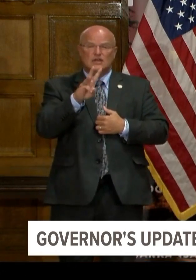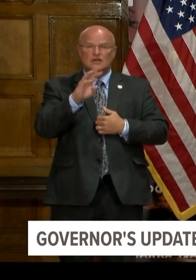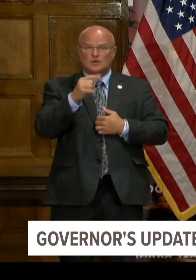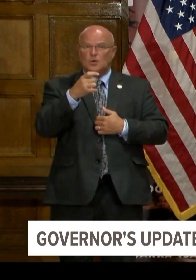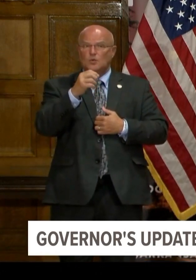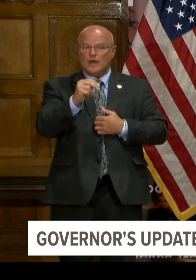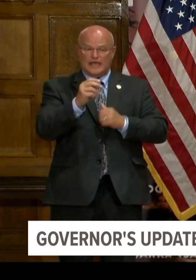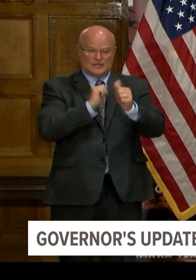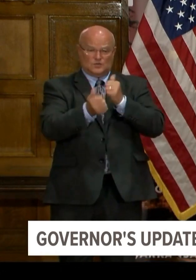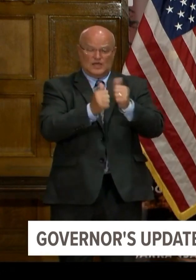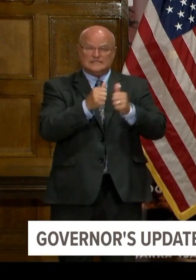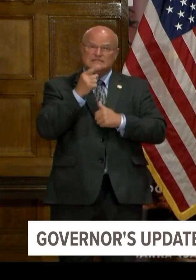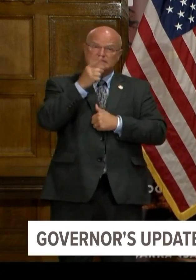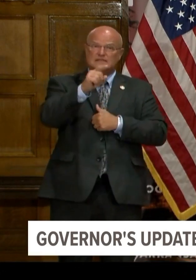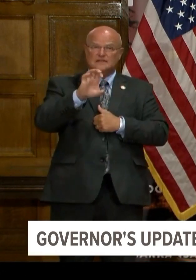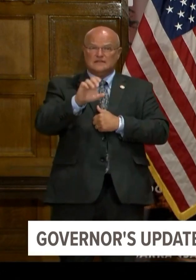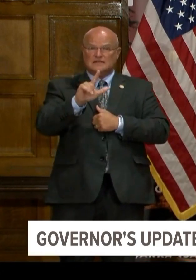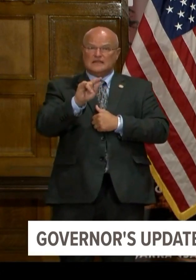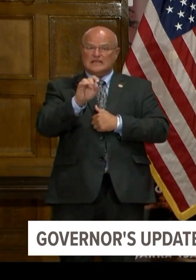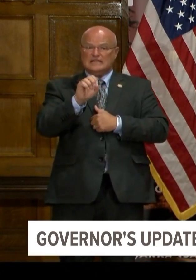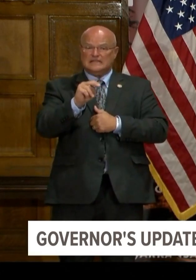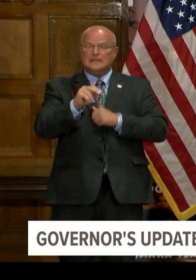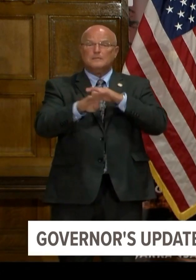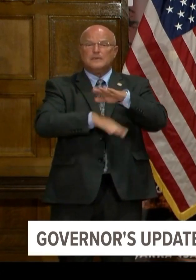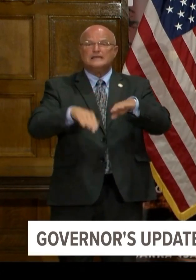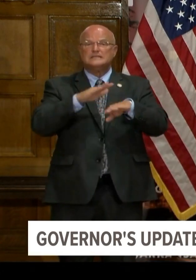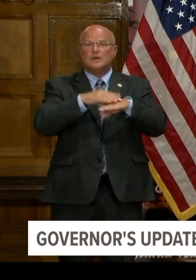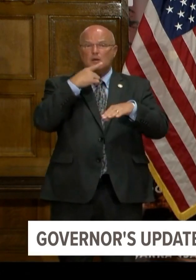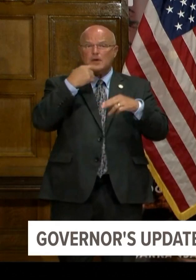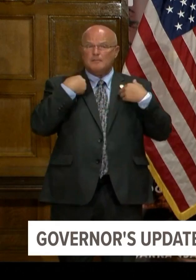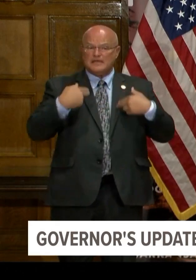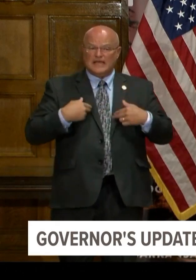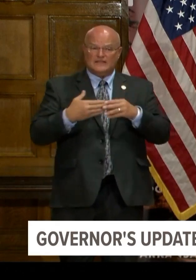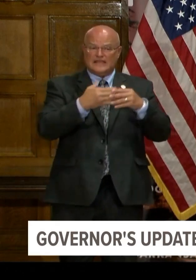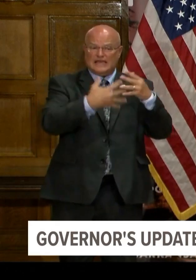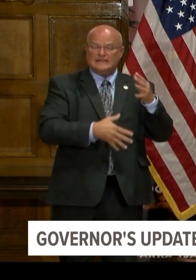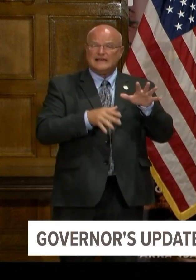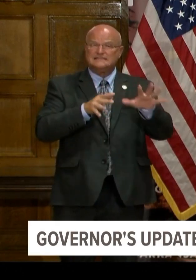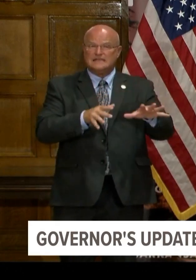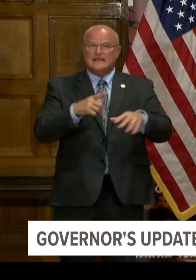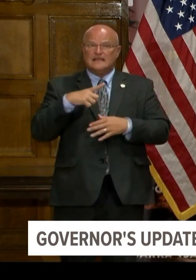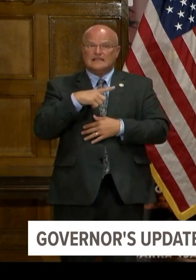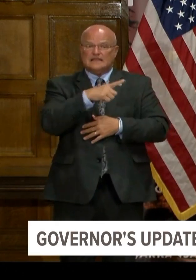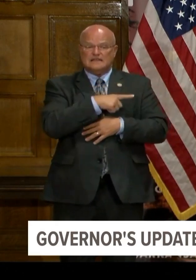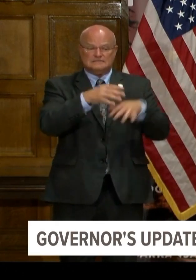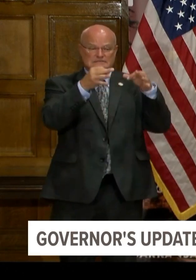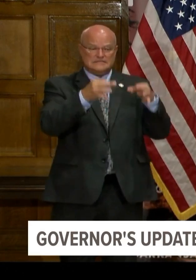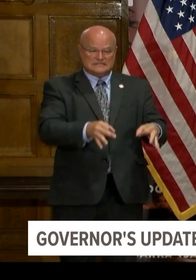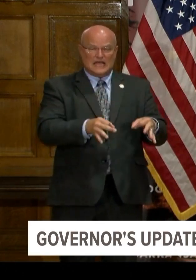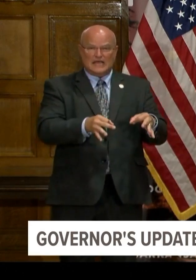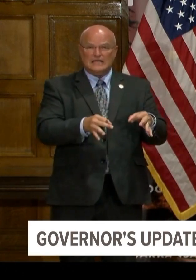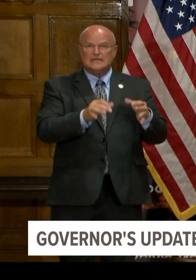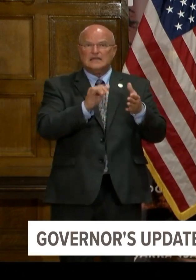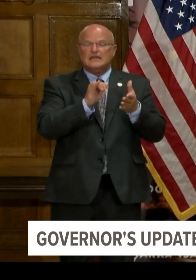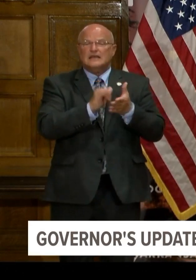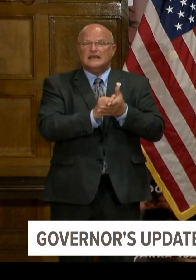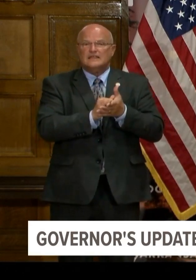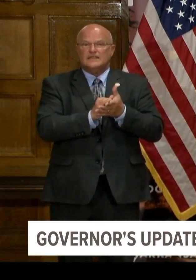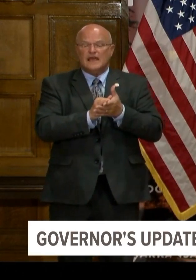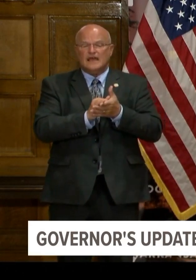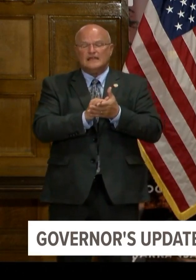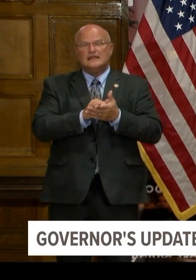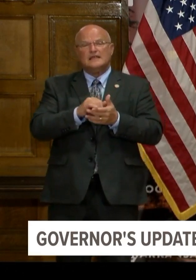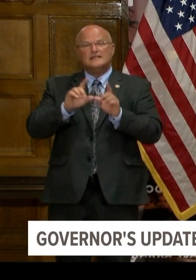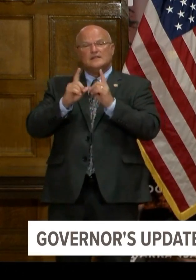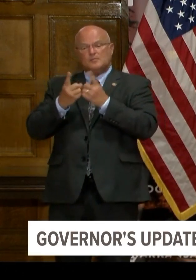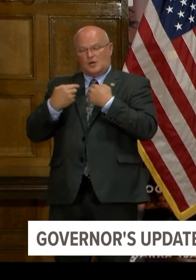Clinton because those are based upon public health guidelines, directives and guidelines that is assigned to the Department